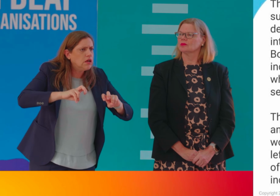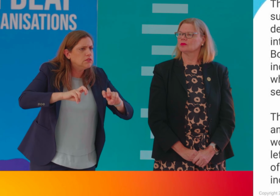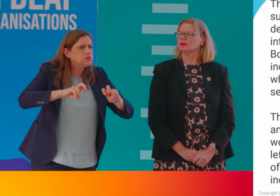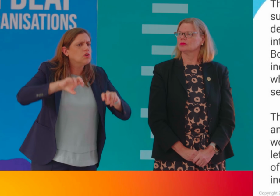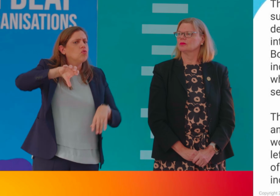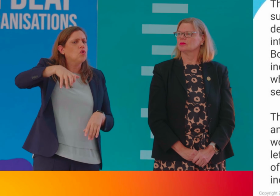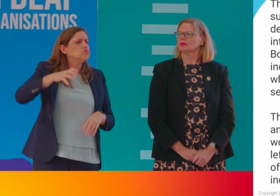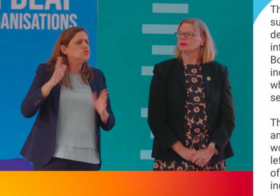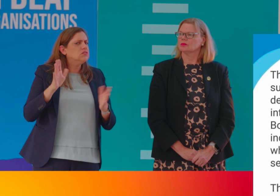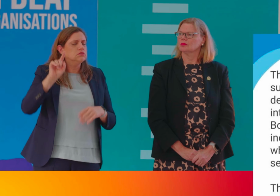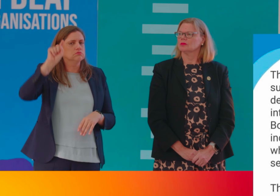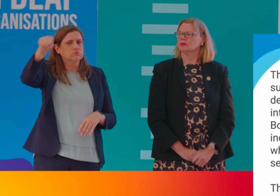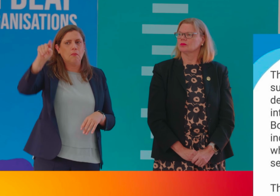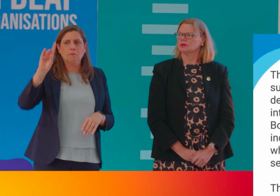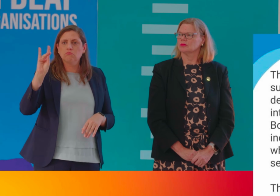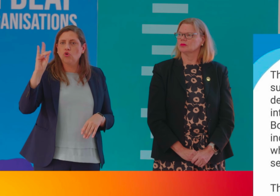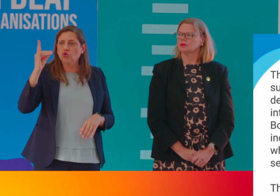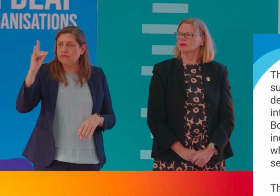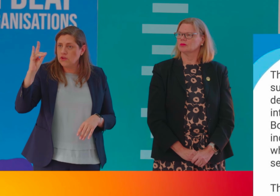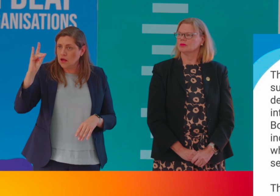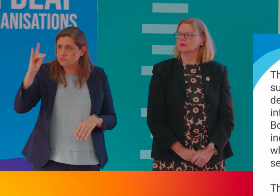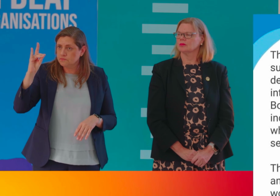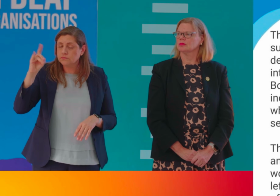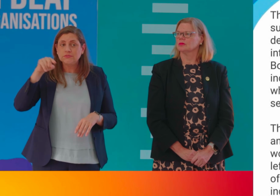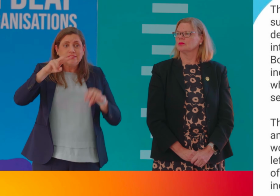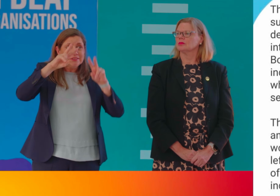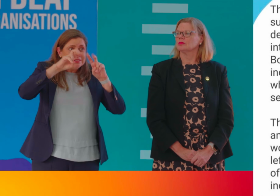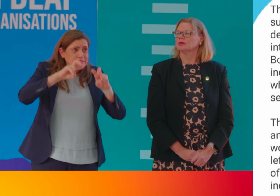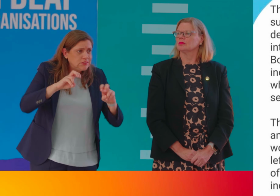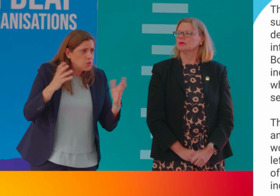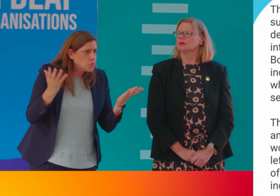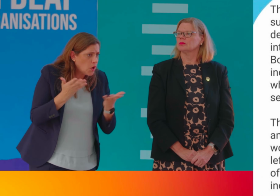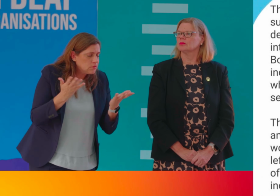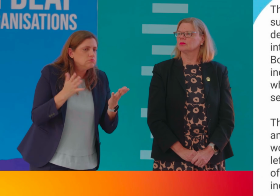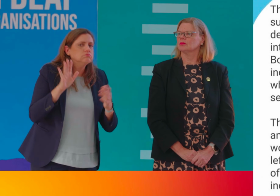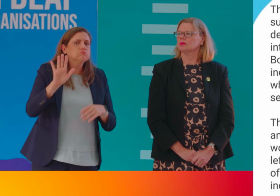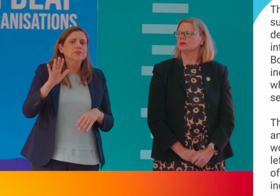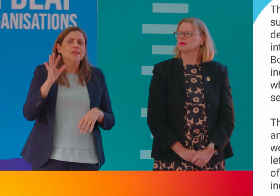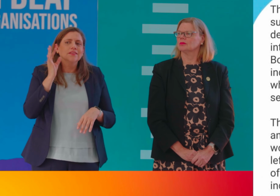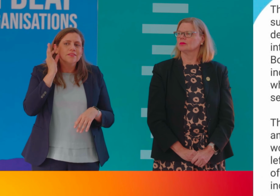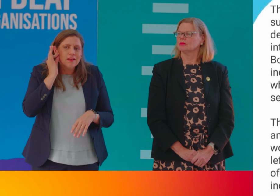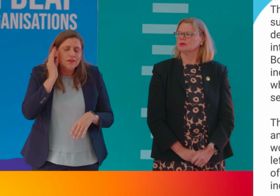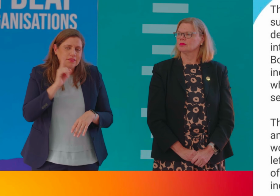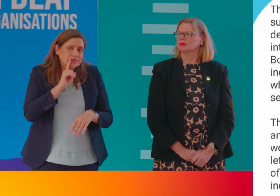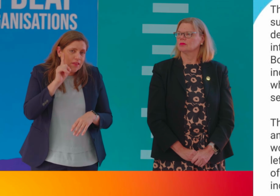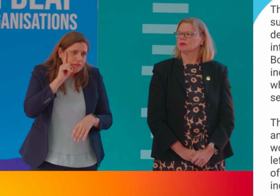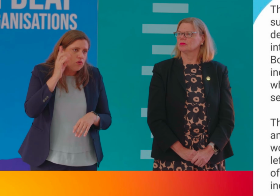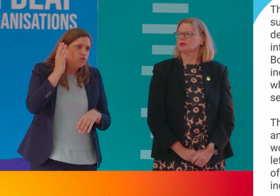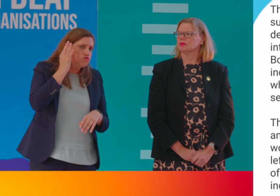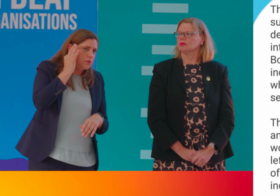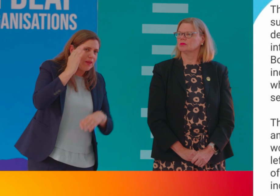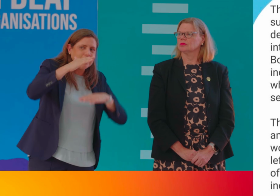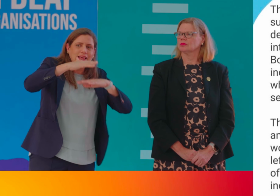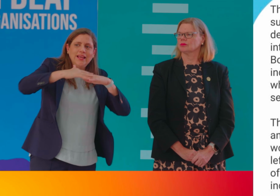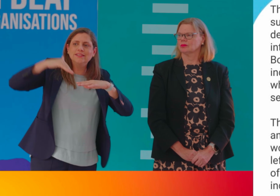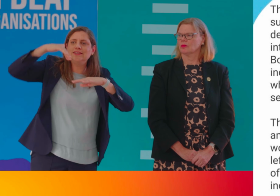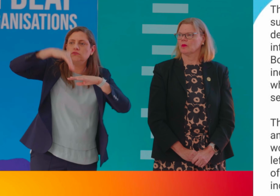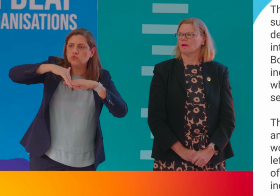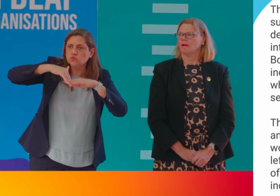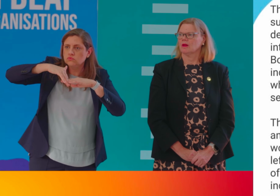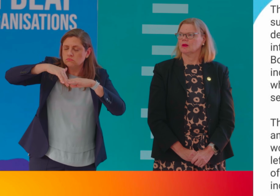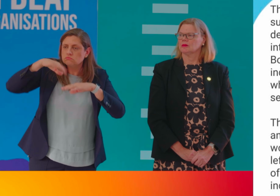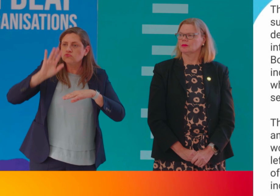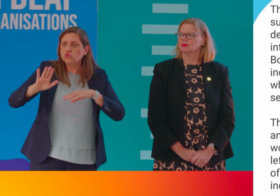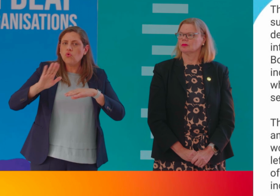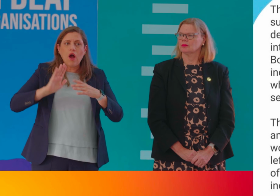Last year, WFD was part of a research carried out in Bolivia. The research looked at the barriers